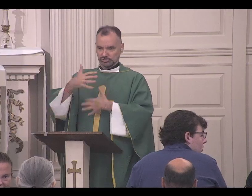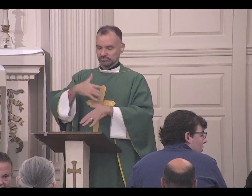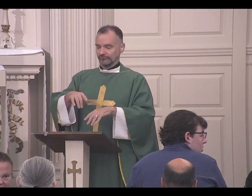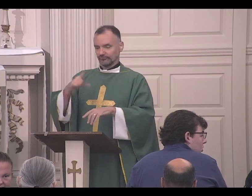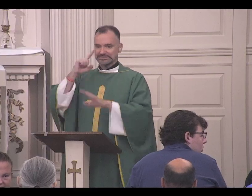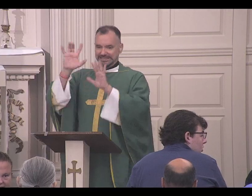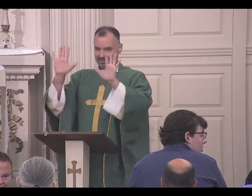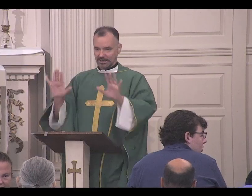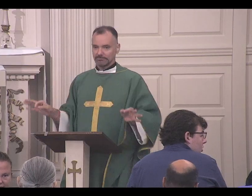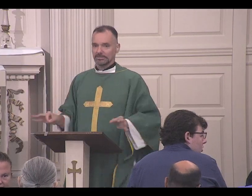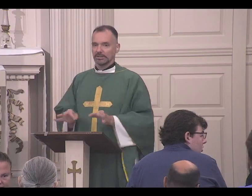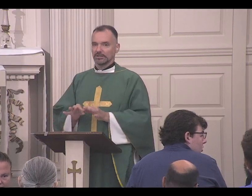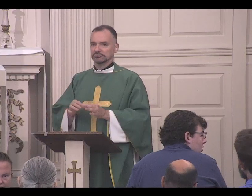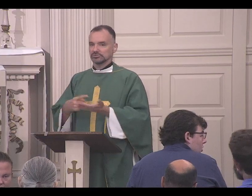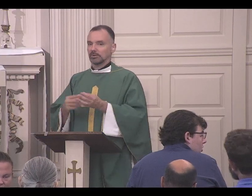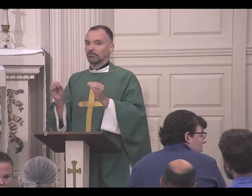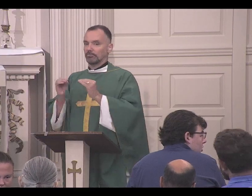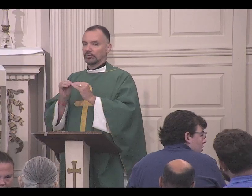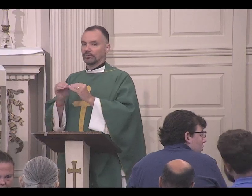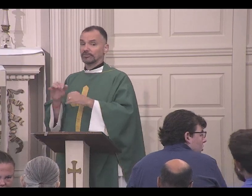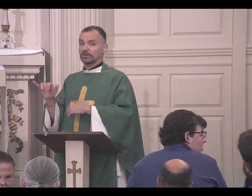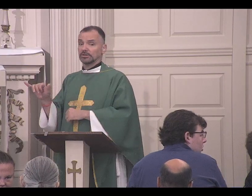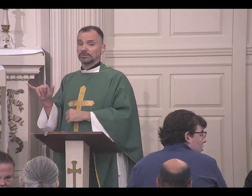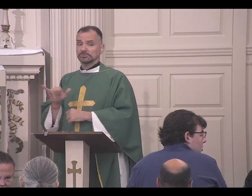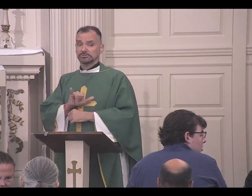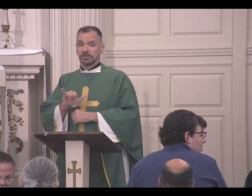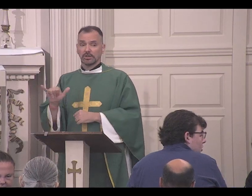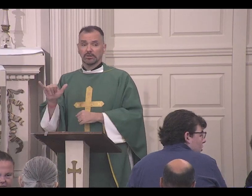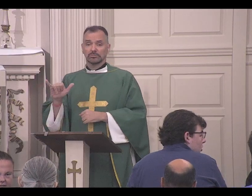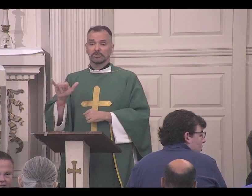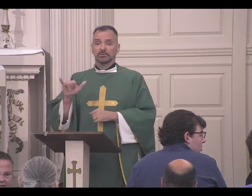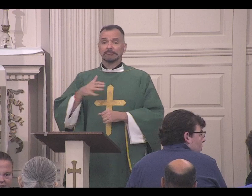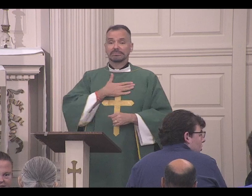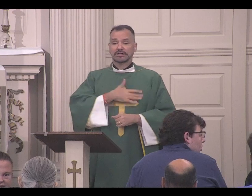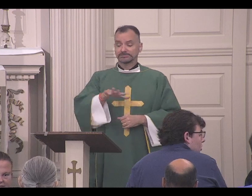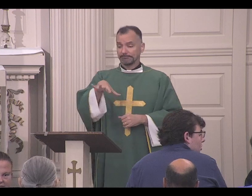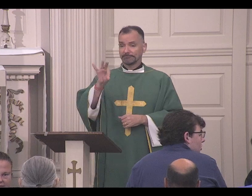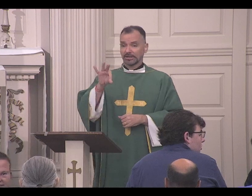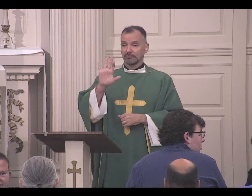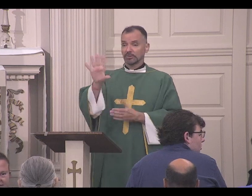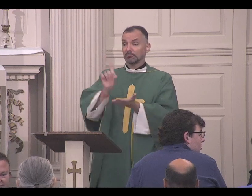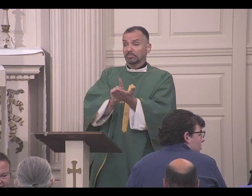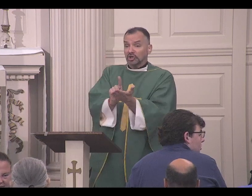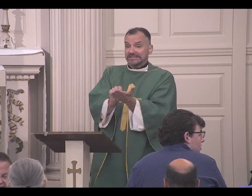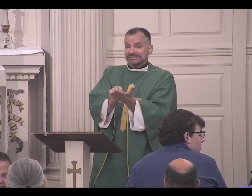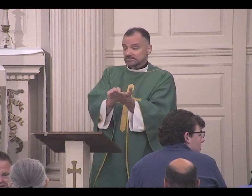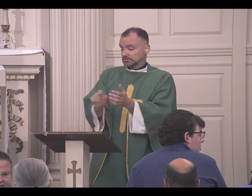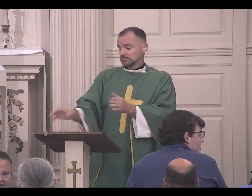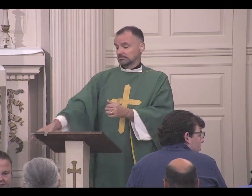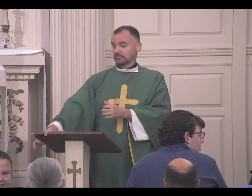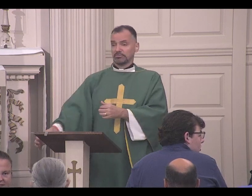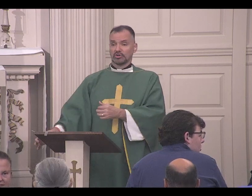PPC meeting, and we will discuss the coffee social that we're going to have every Sunday.